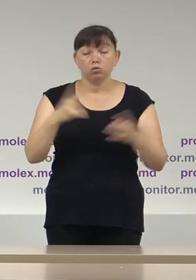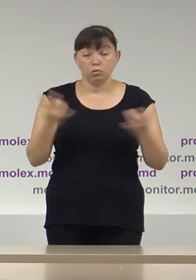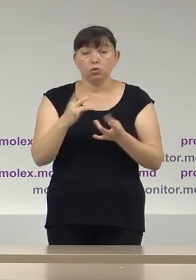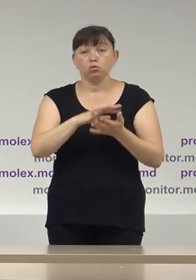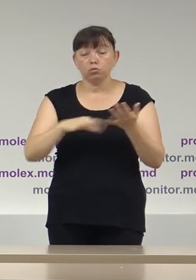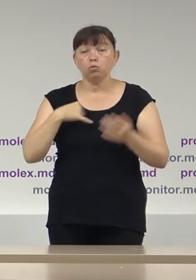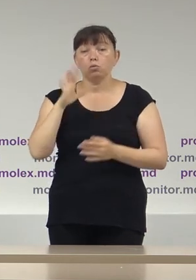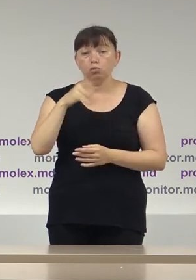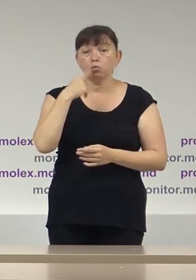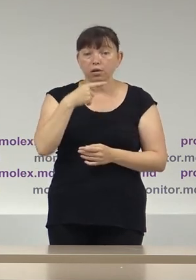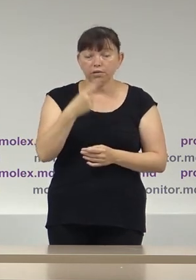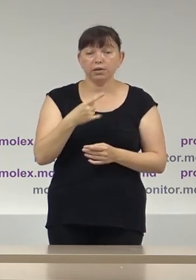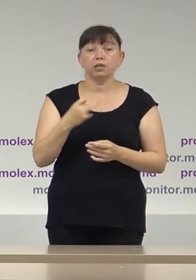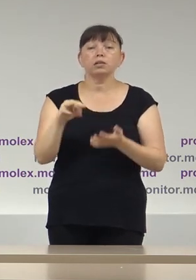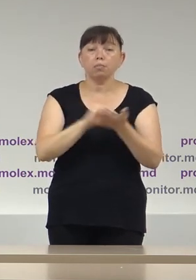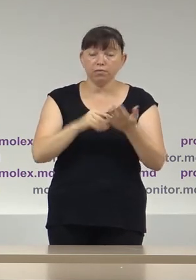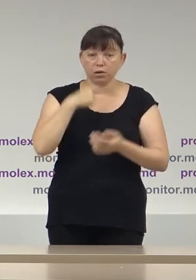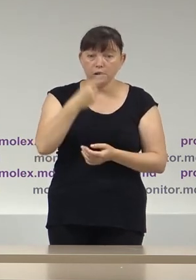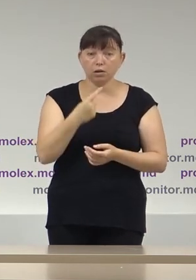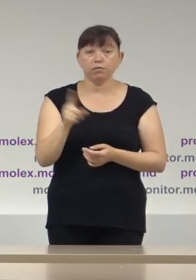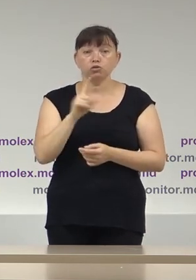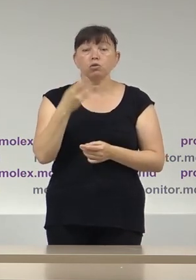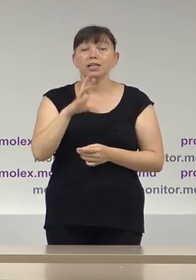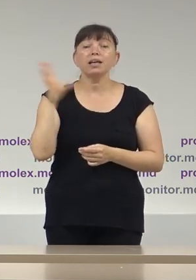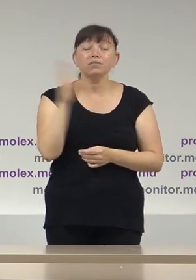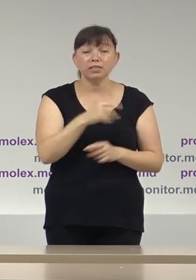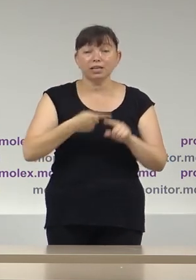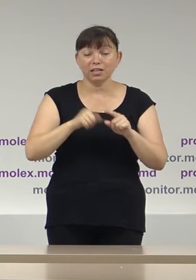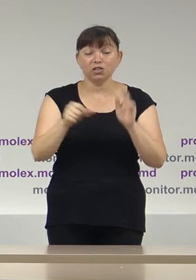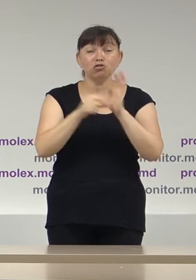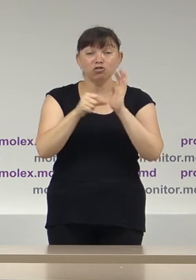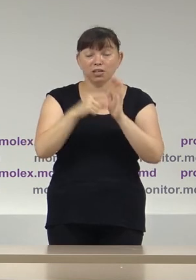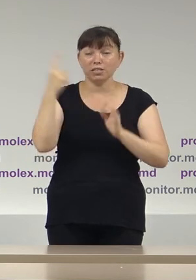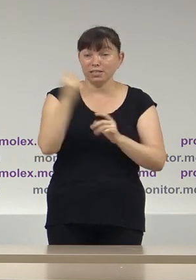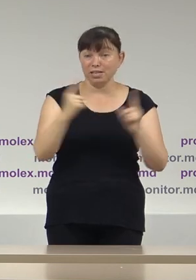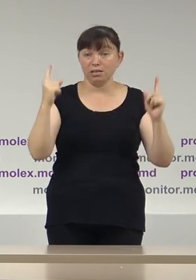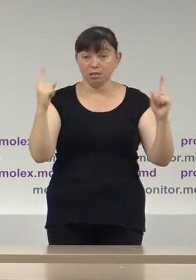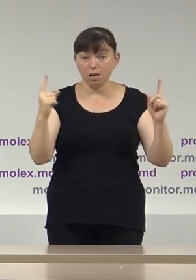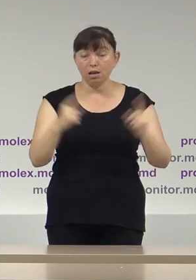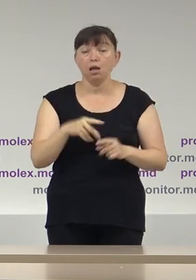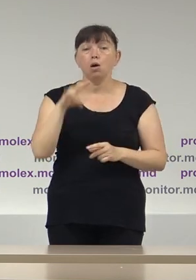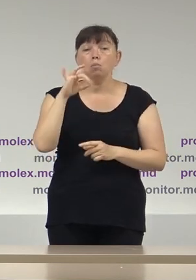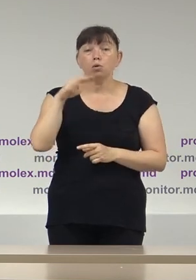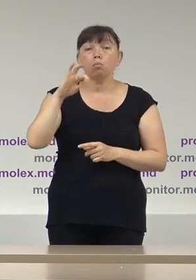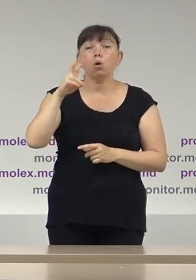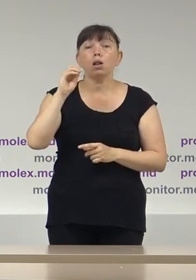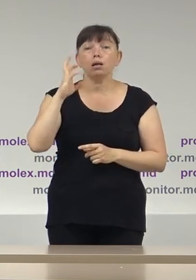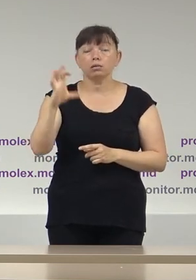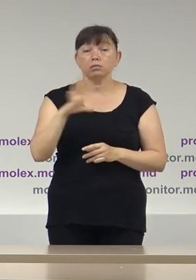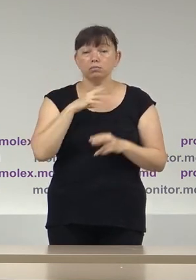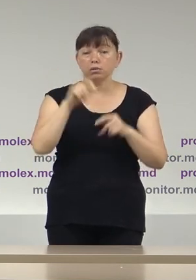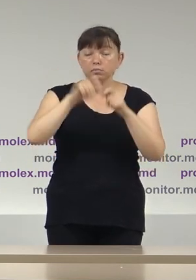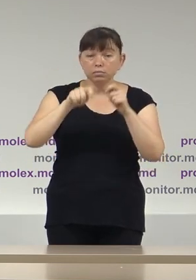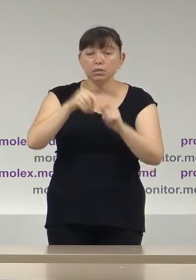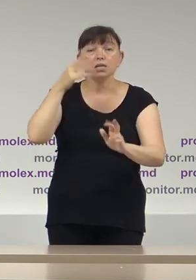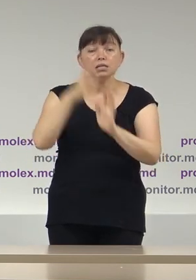and until the 2nd of July. I underline this. And also, For all 6 weeks